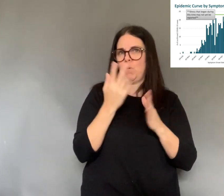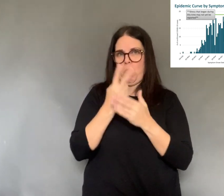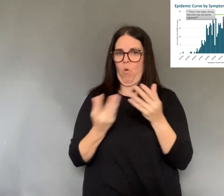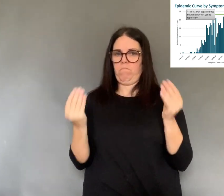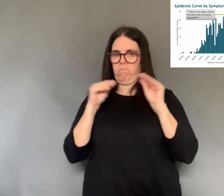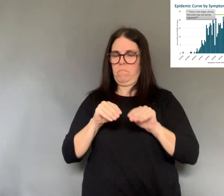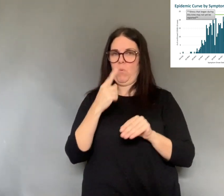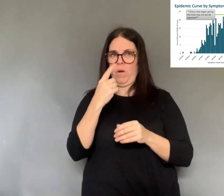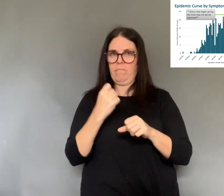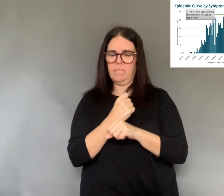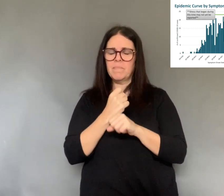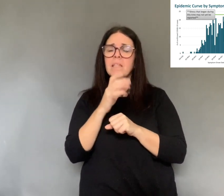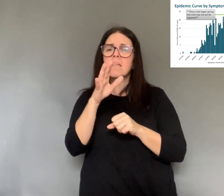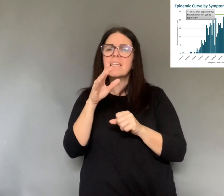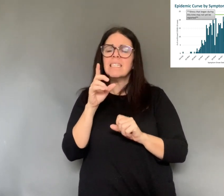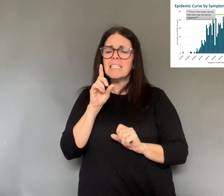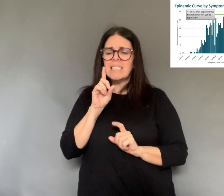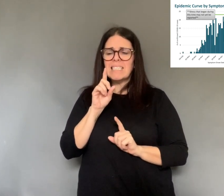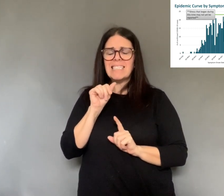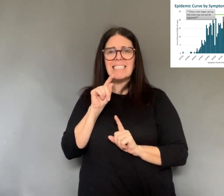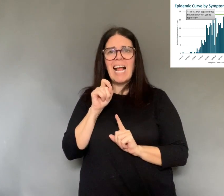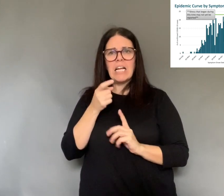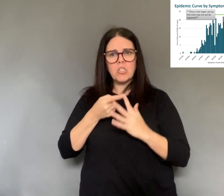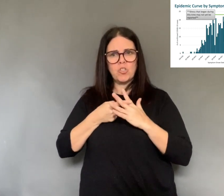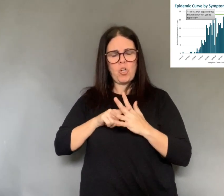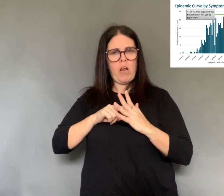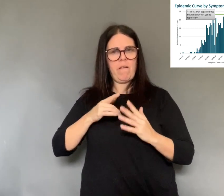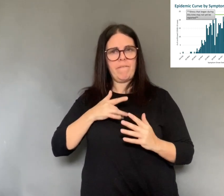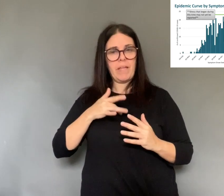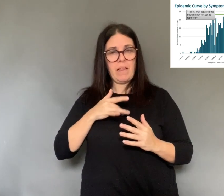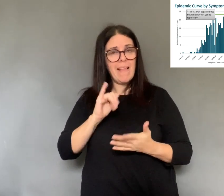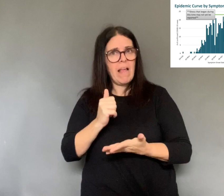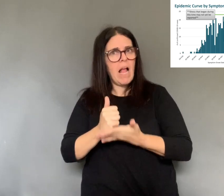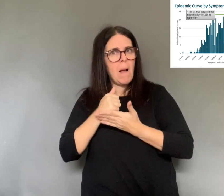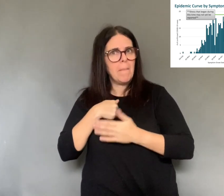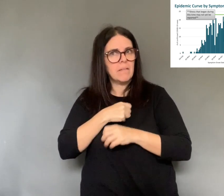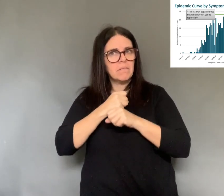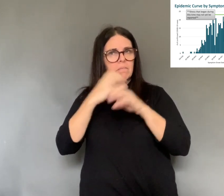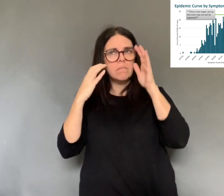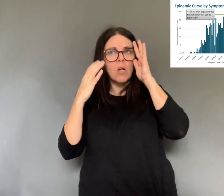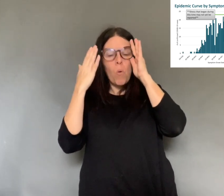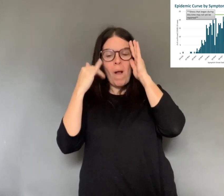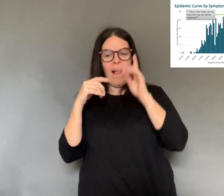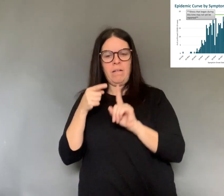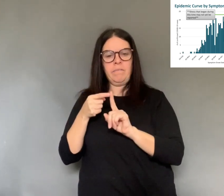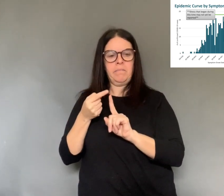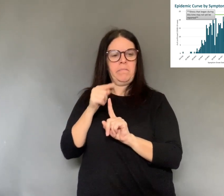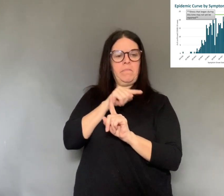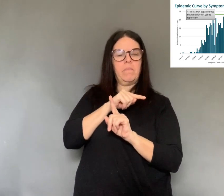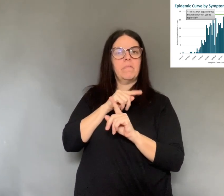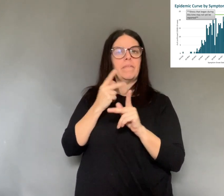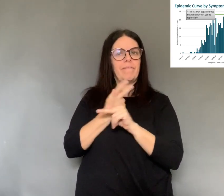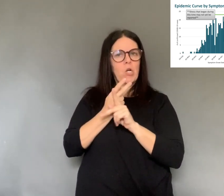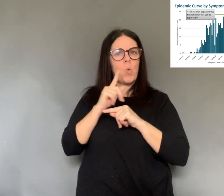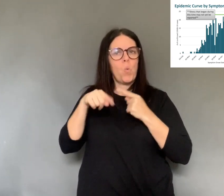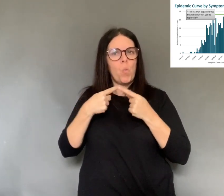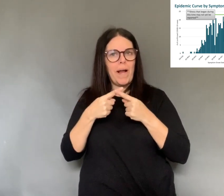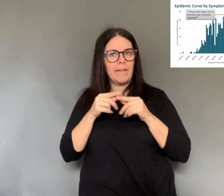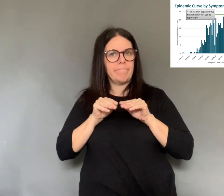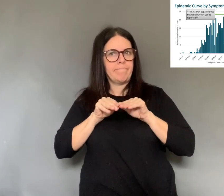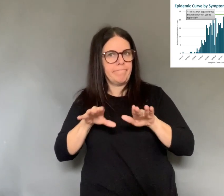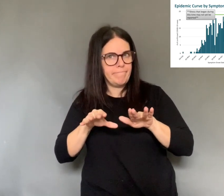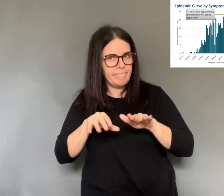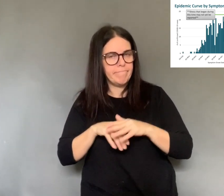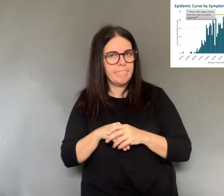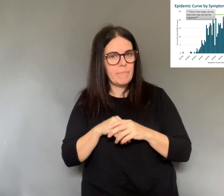and cases in the long-term care homes. Symptoms onset date is important because it gives us a better idea when the infection